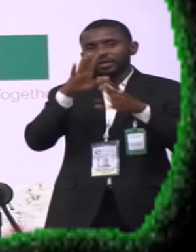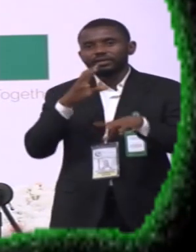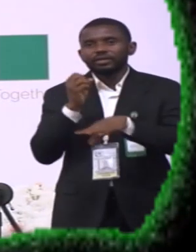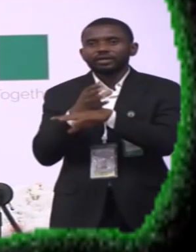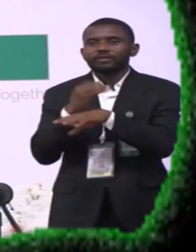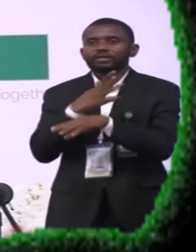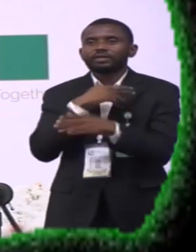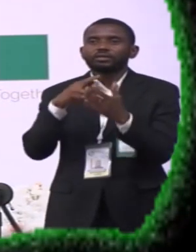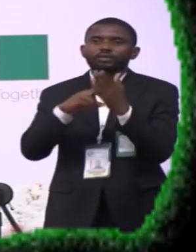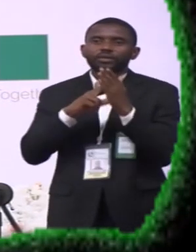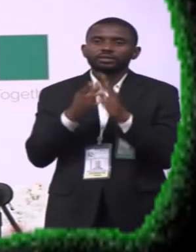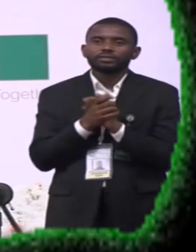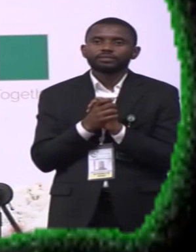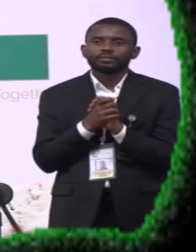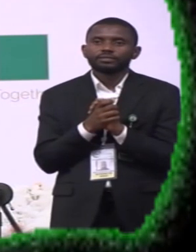request.